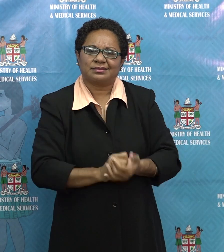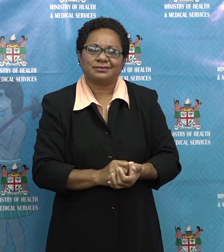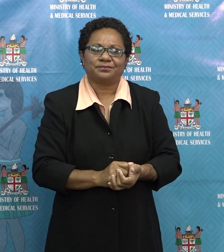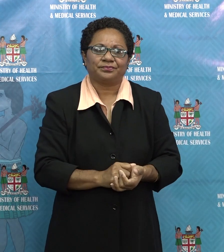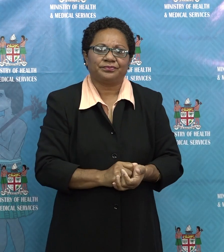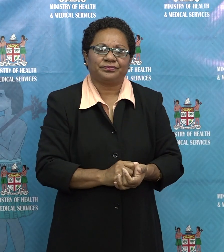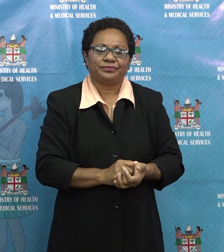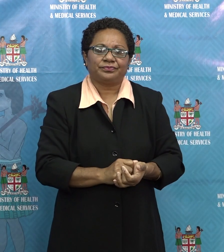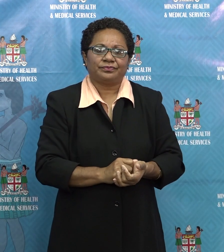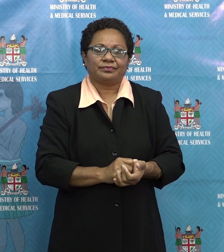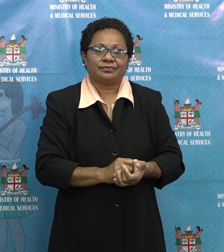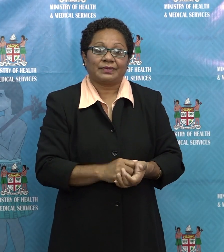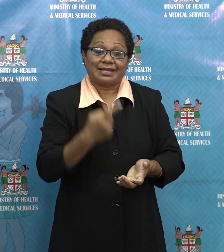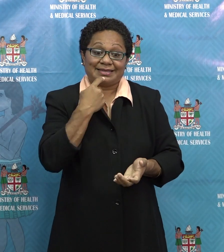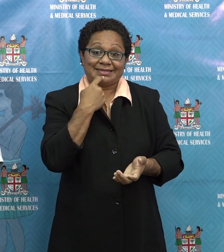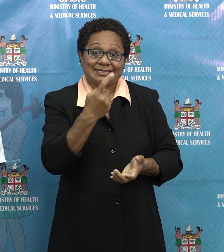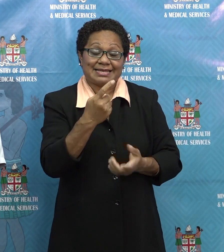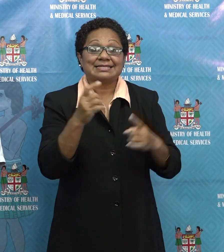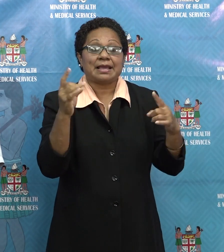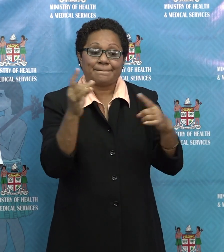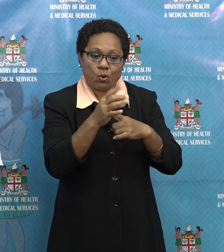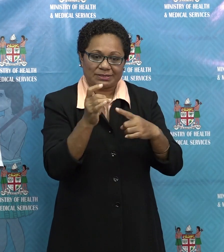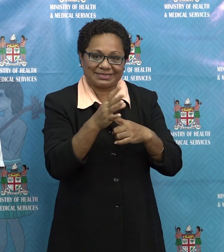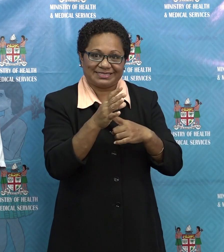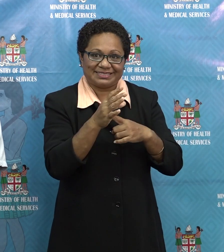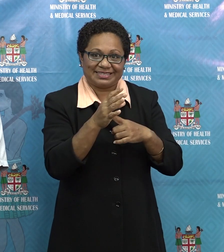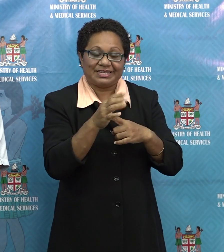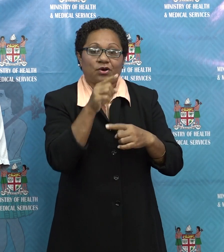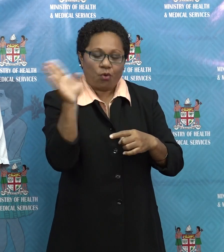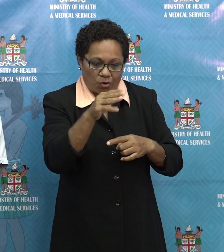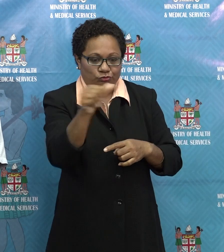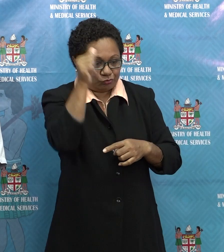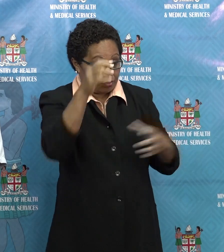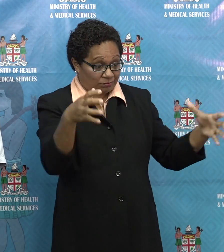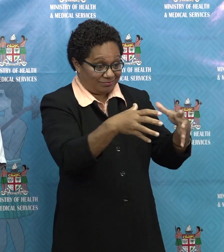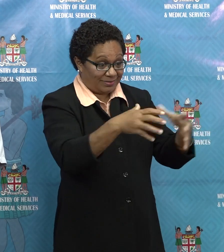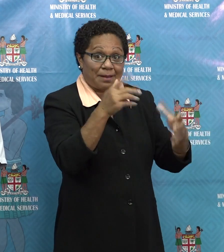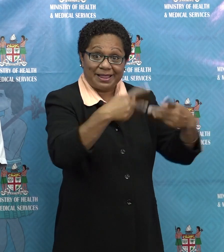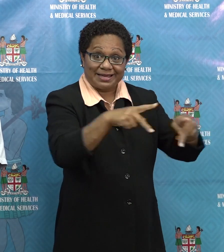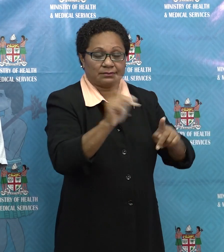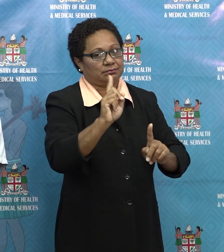And the difference between a crowded shop and the safety of your own home should be obvious to everyone.